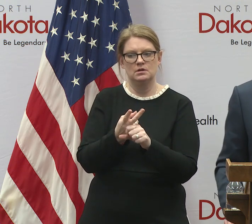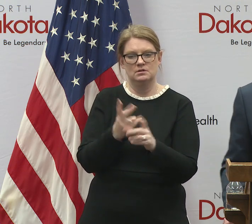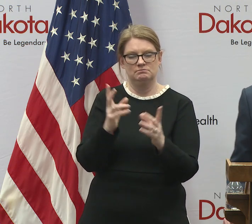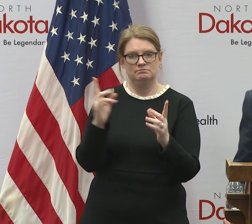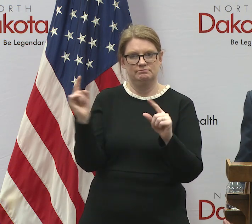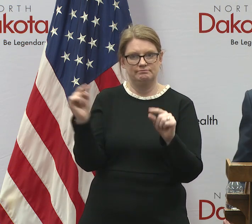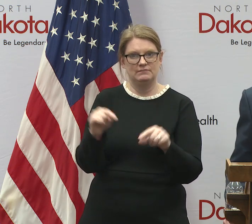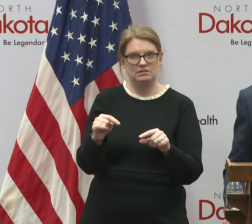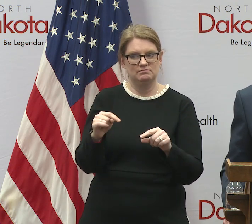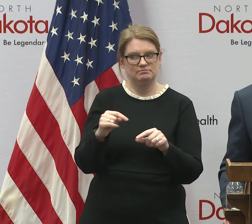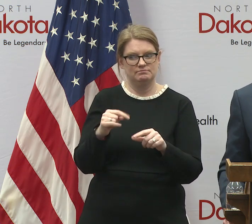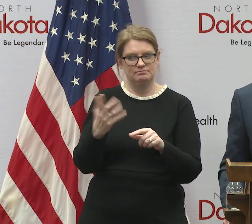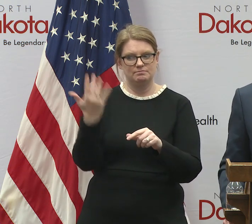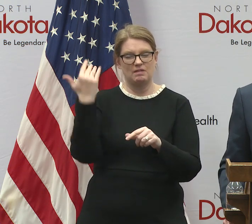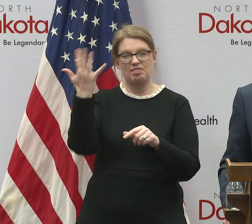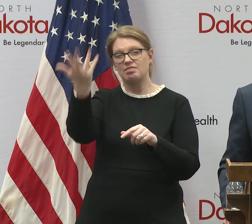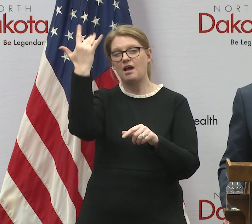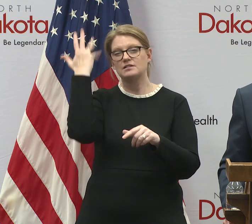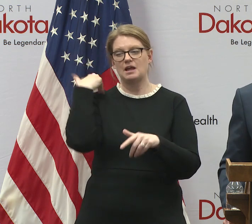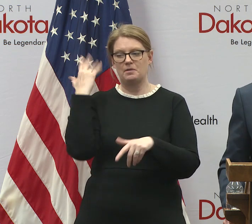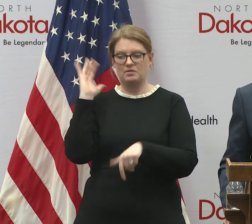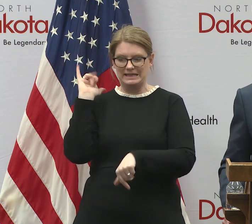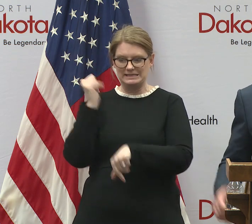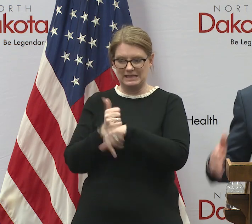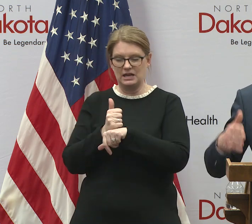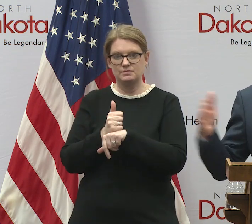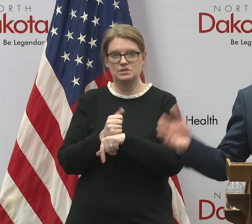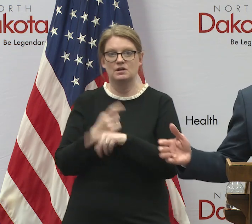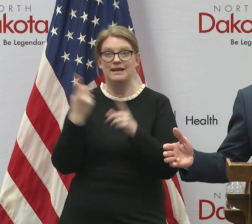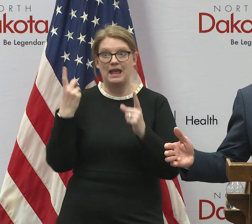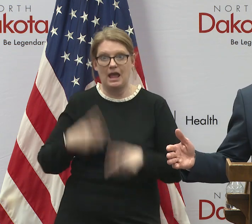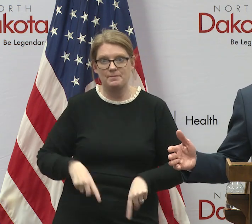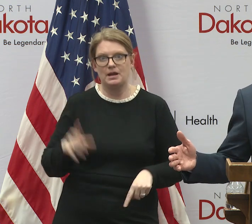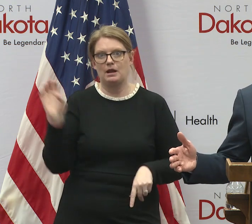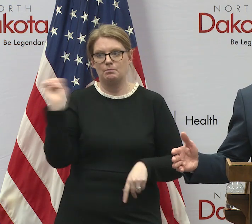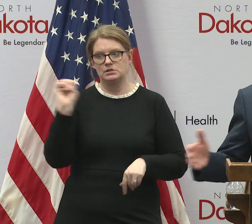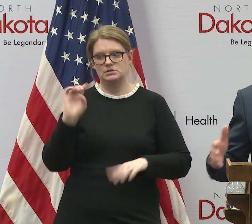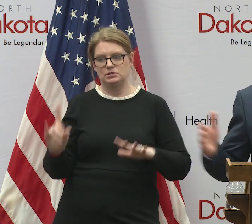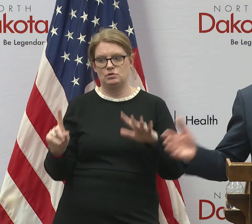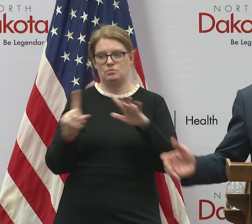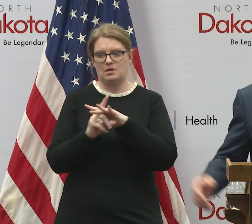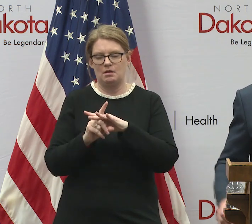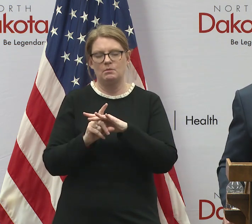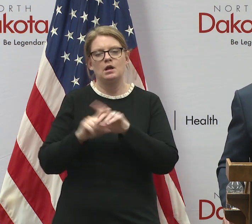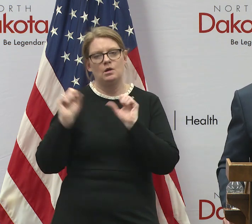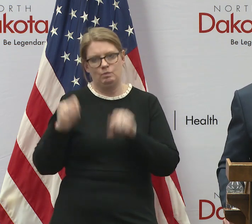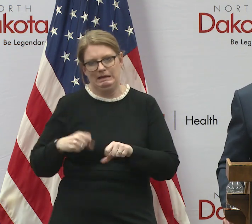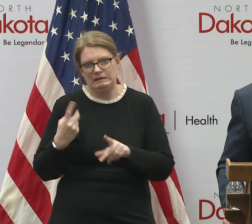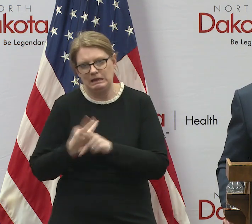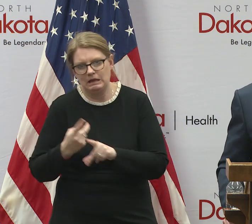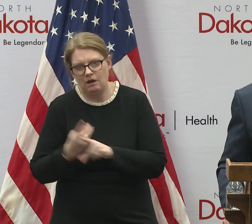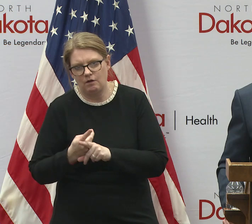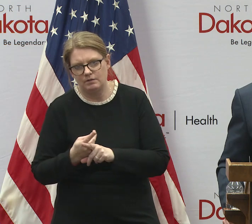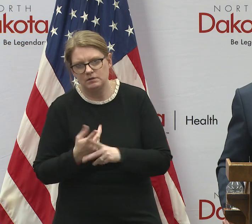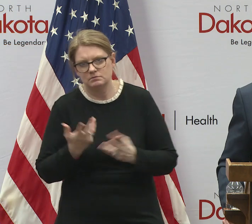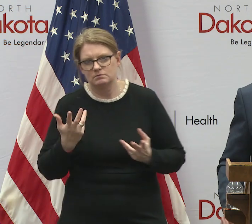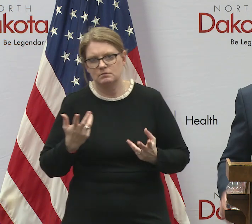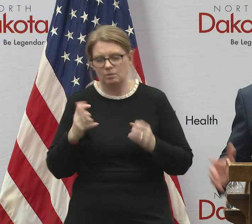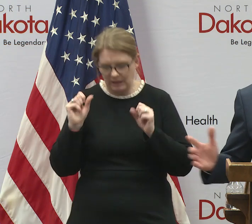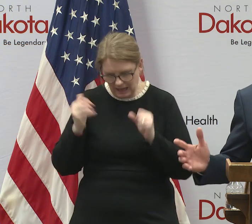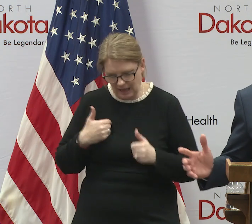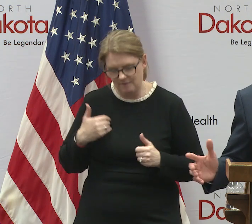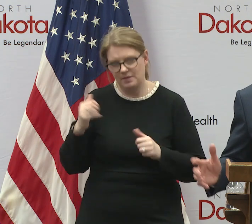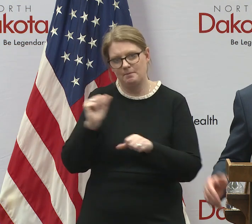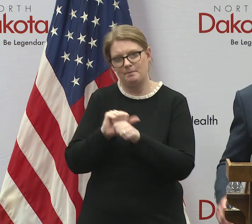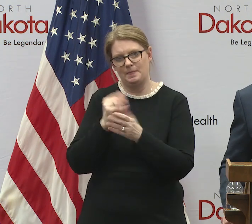for our state to handle emergencies in between that. So if we get to the point down the road where there, federal